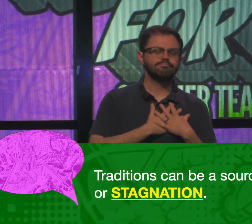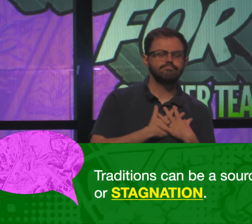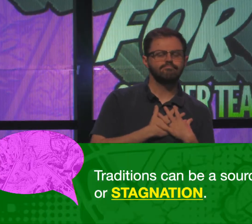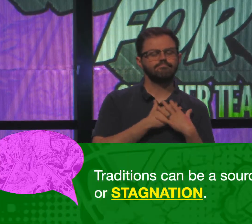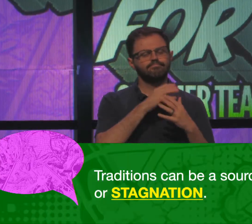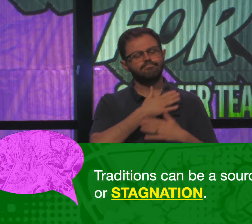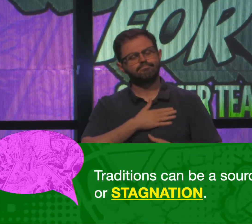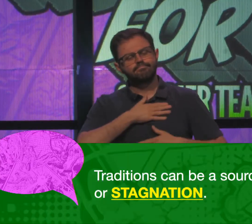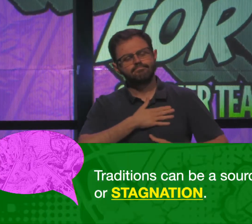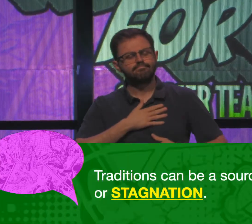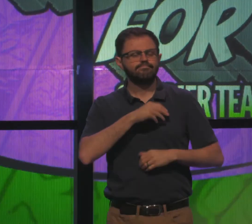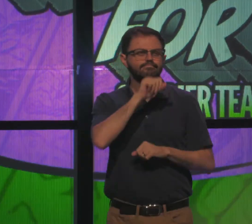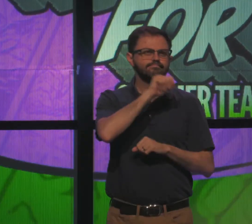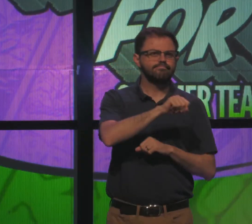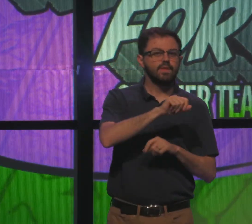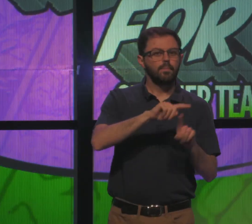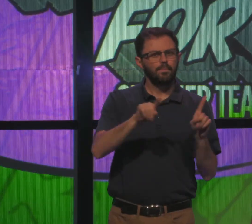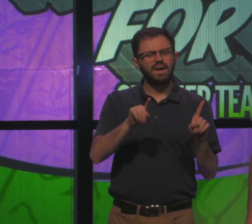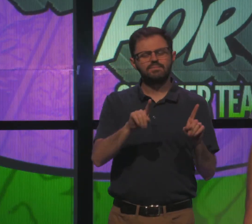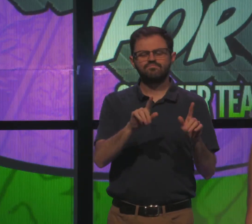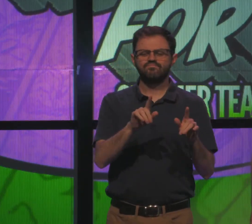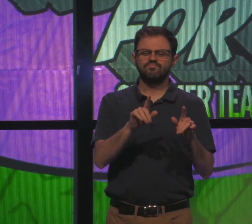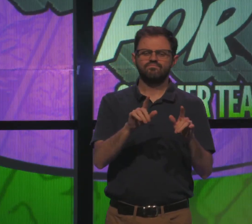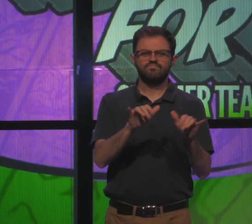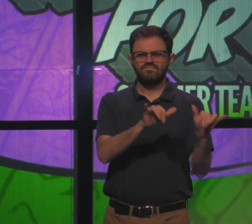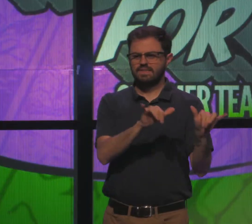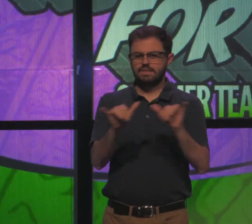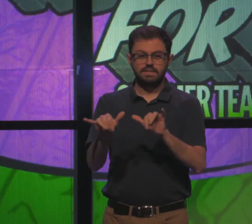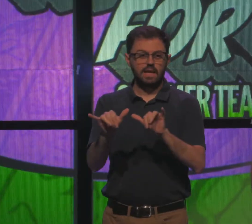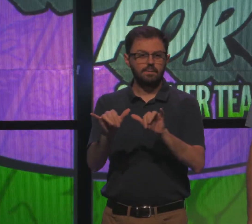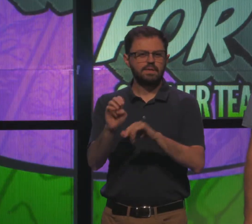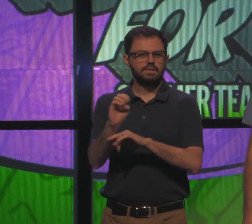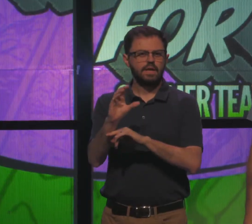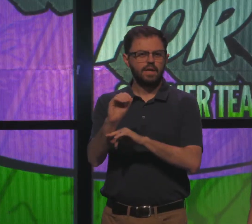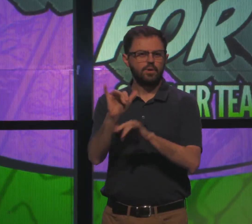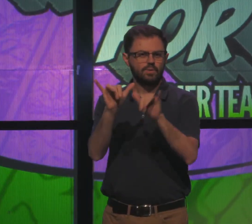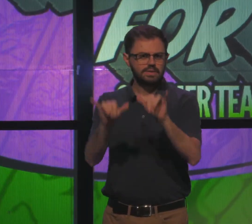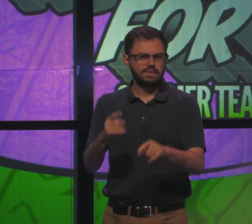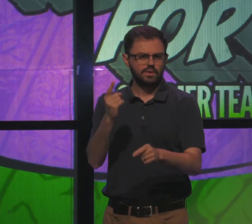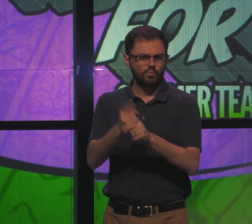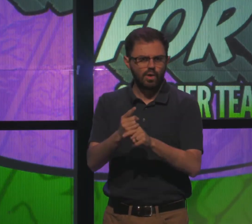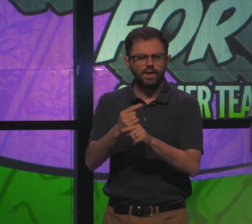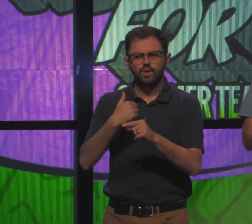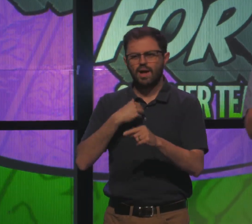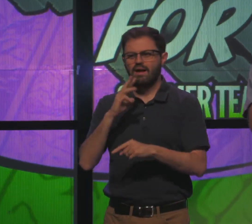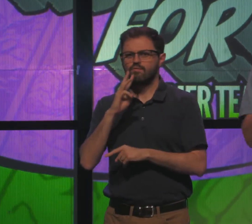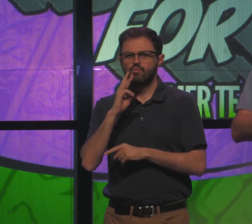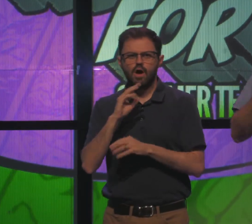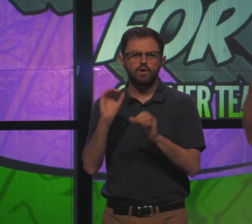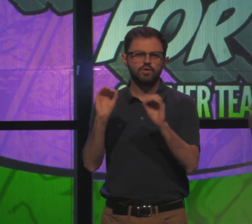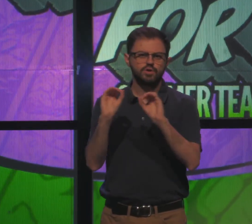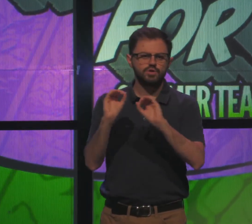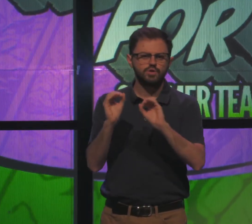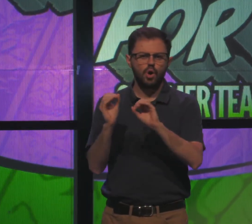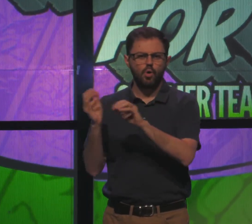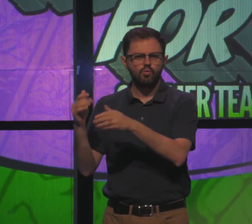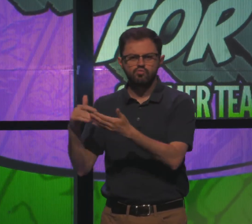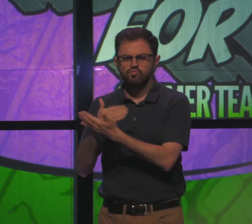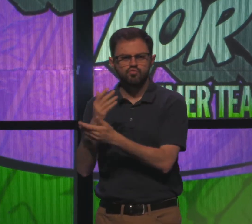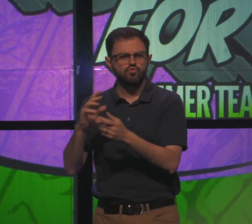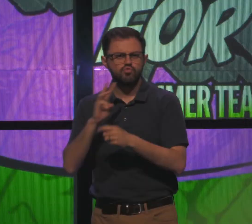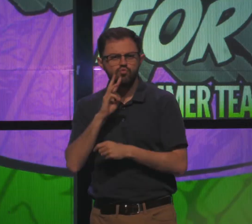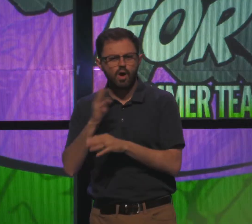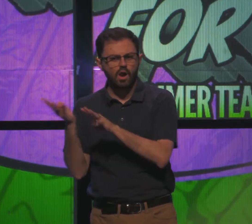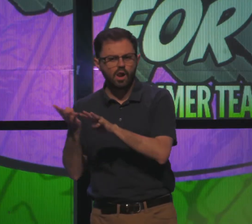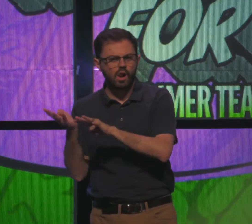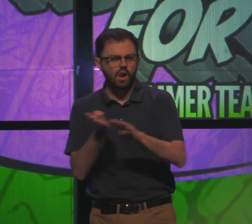just like in an ecosystem where there's water, right? And when it loses its inflows and outflows, it stagnates and it dies. And that's the